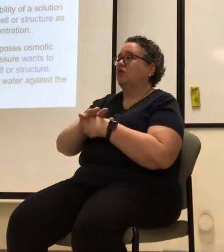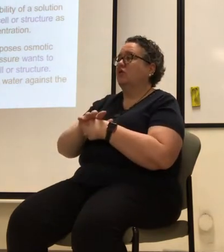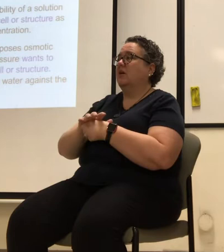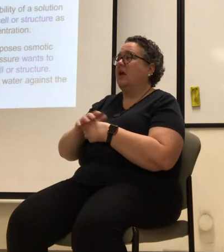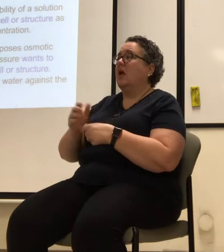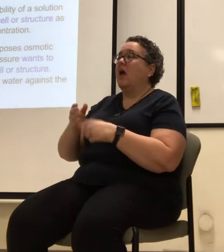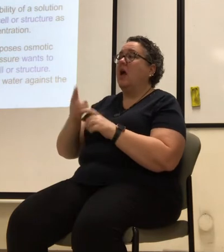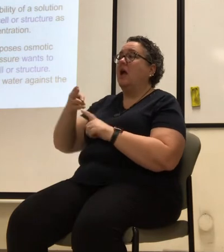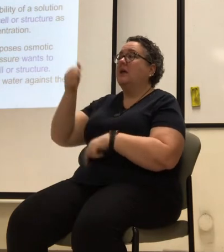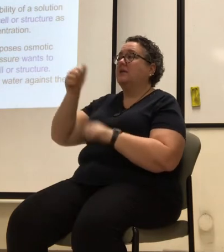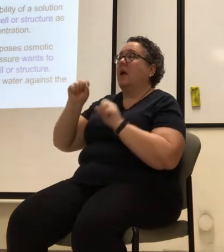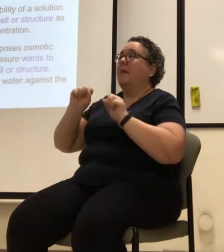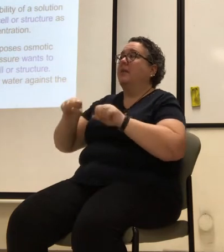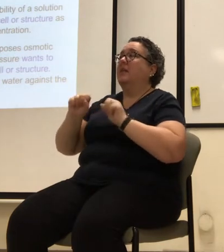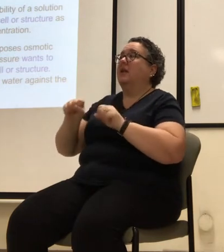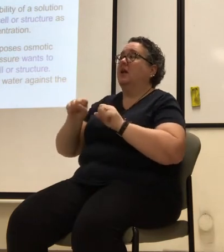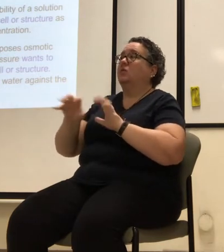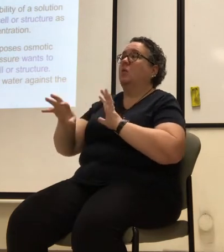it?